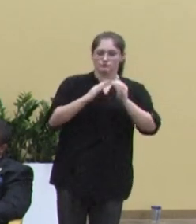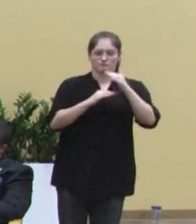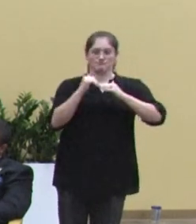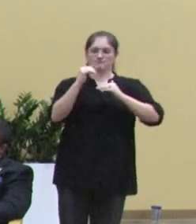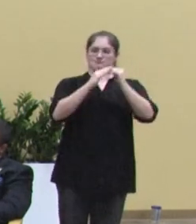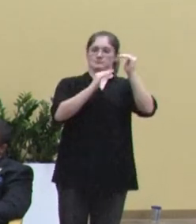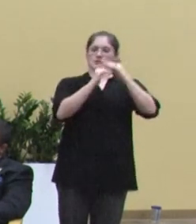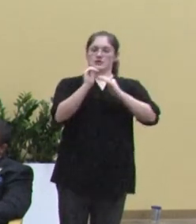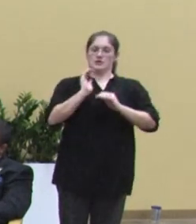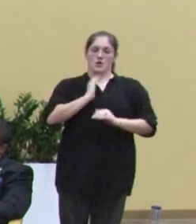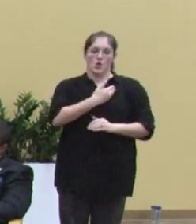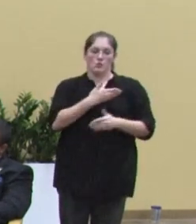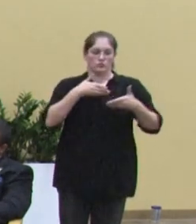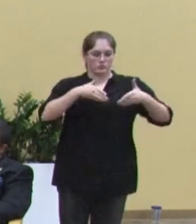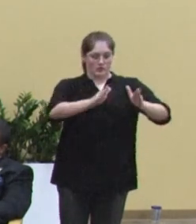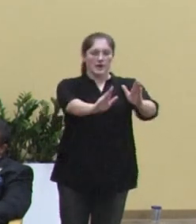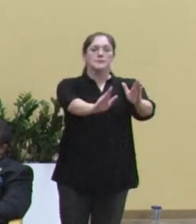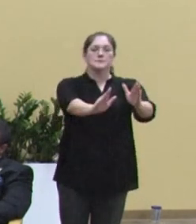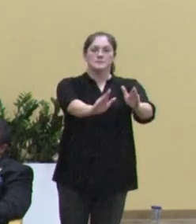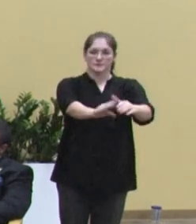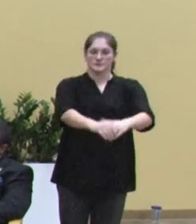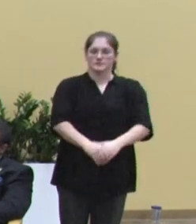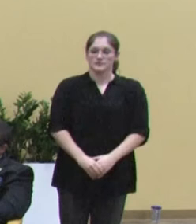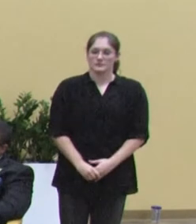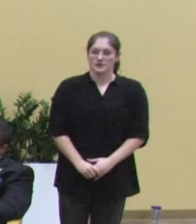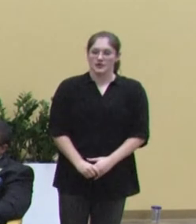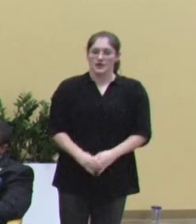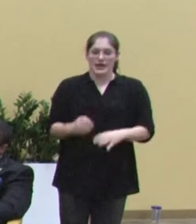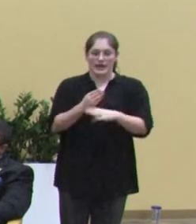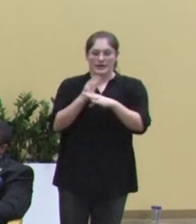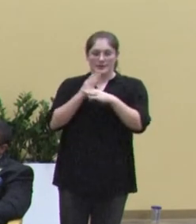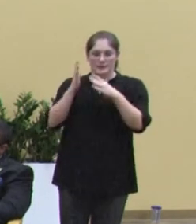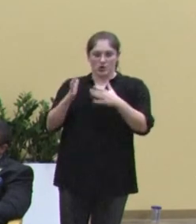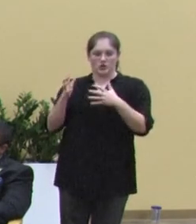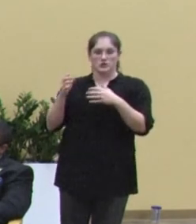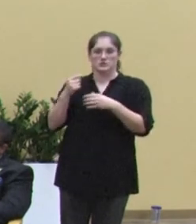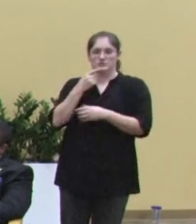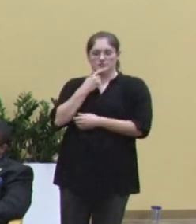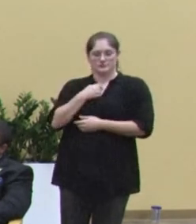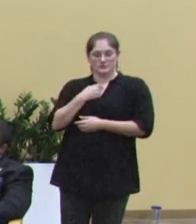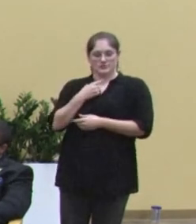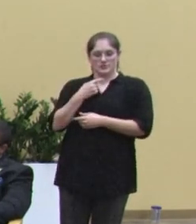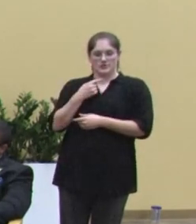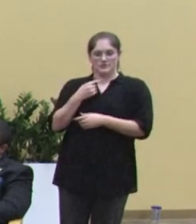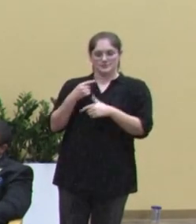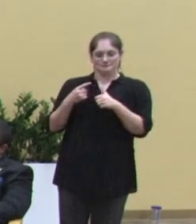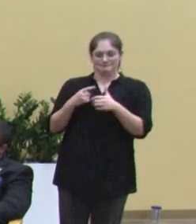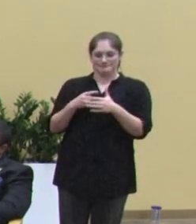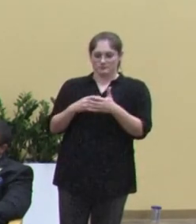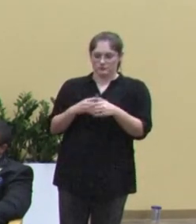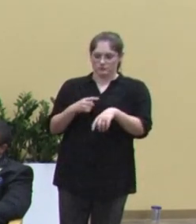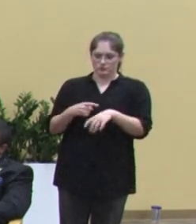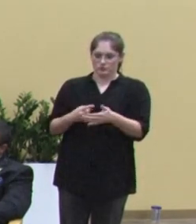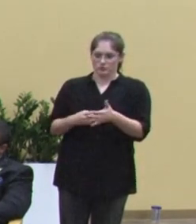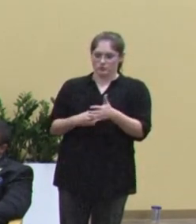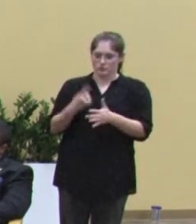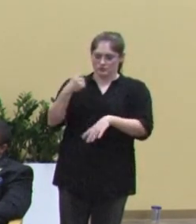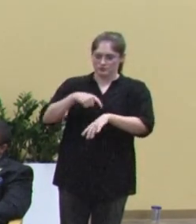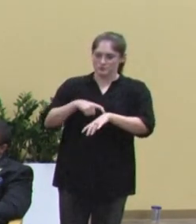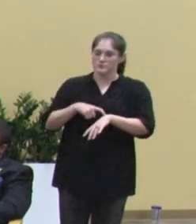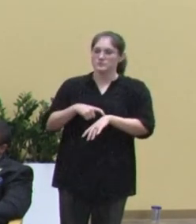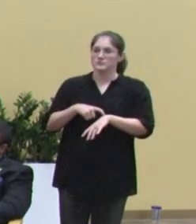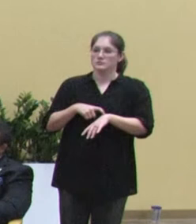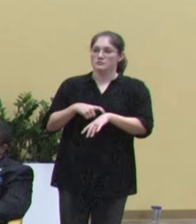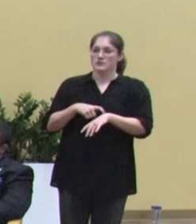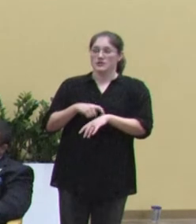own way. I had a partner tell me one time that the only way to sustain yourself really is to have your own book of business, to have